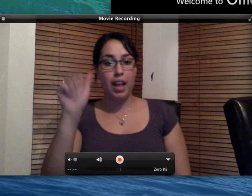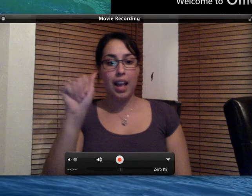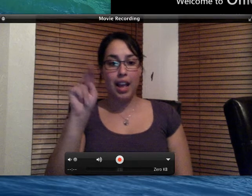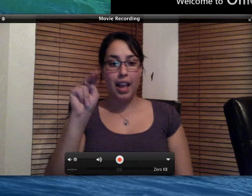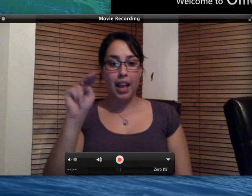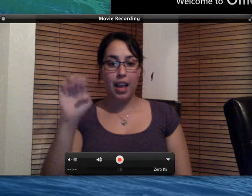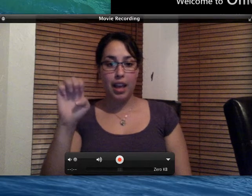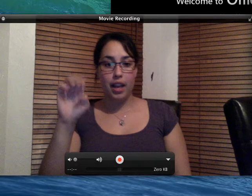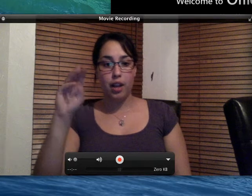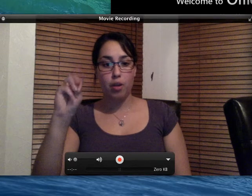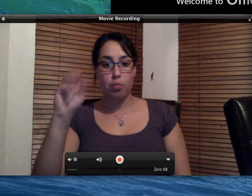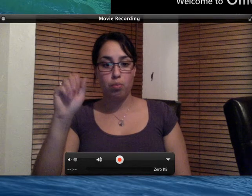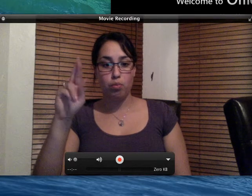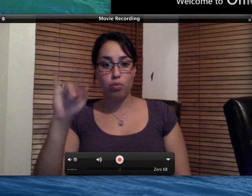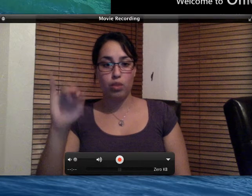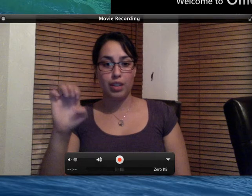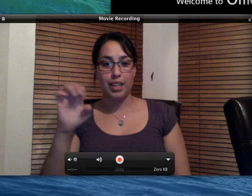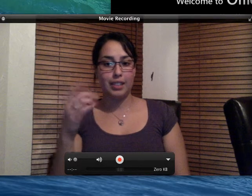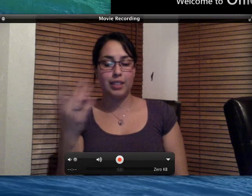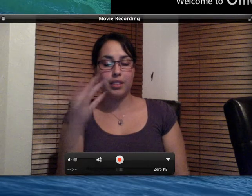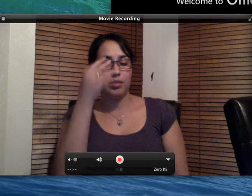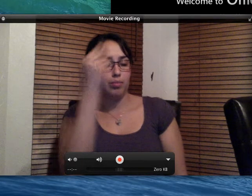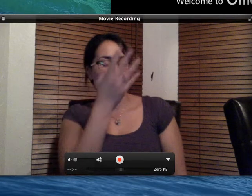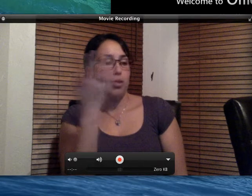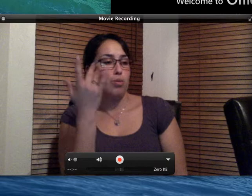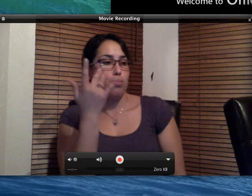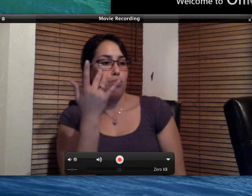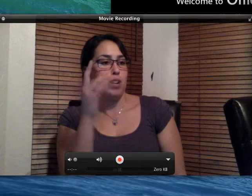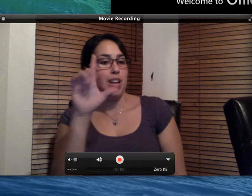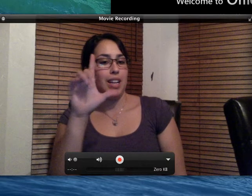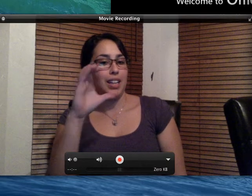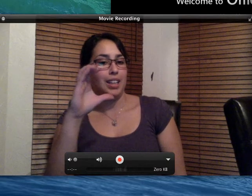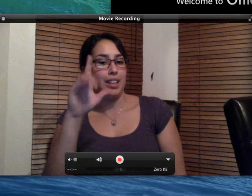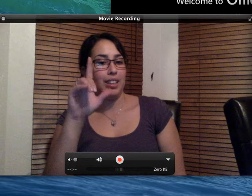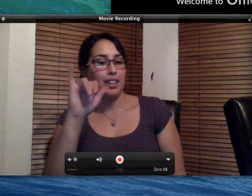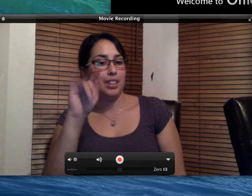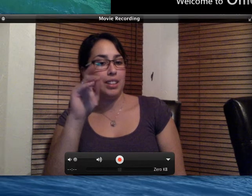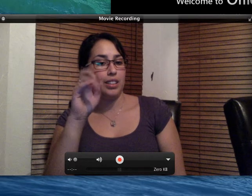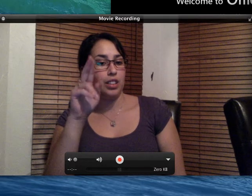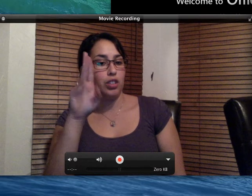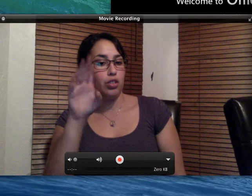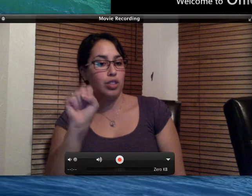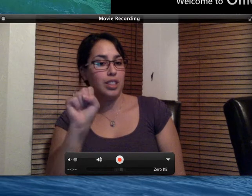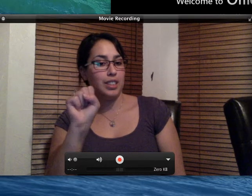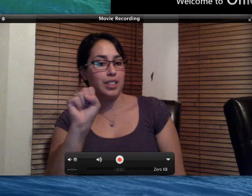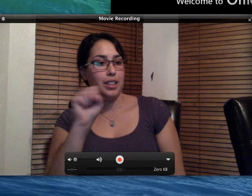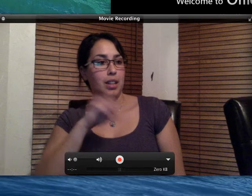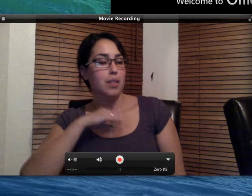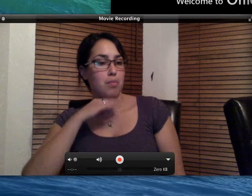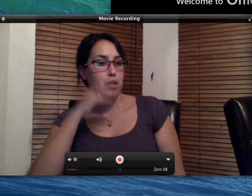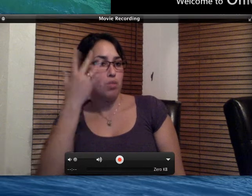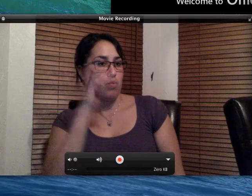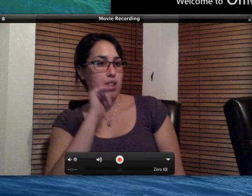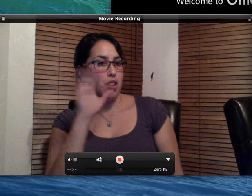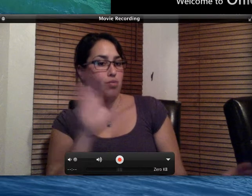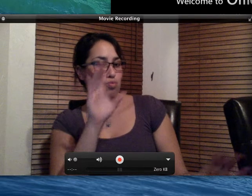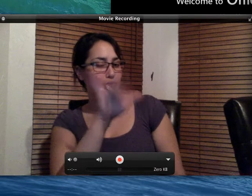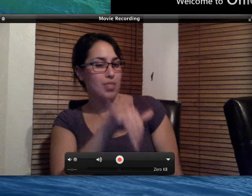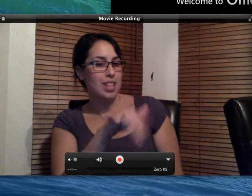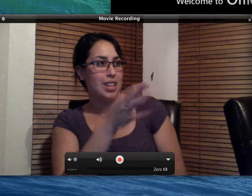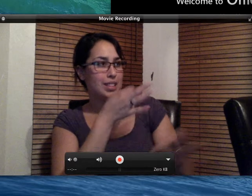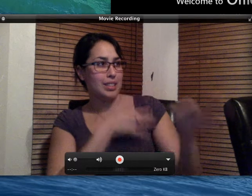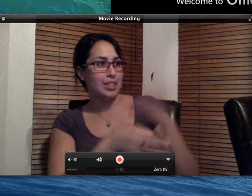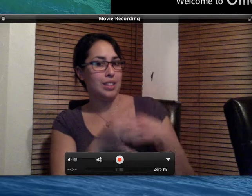stimulate the clitoris of the pig? Why don't you have the farmers do that? That's not one of your 5 steps. She said, I have to read you what she said because I love it. She